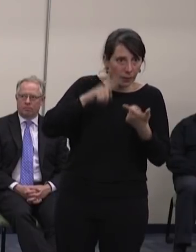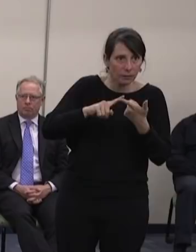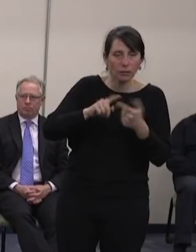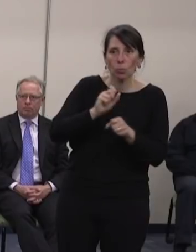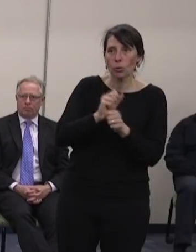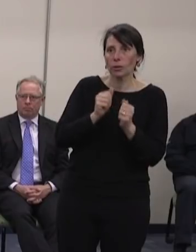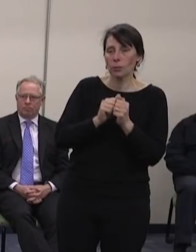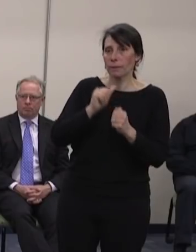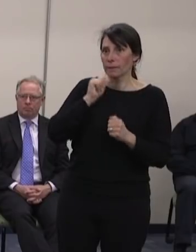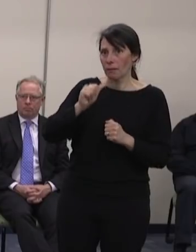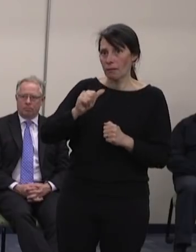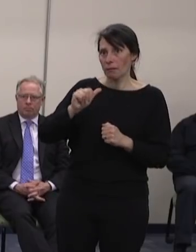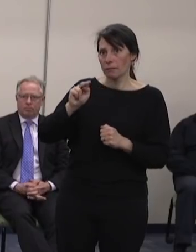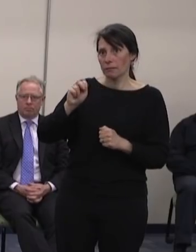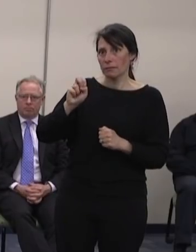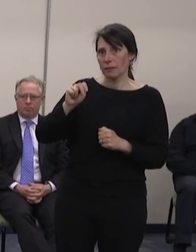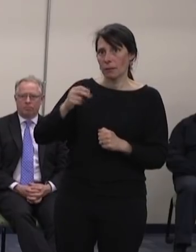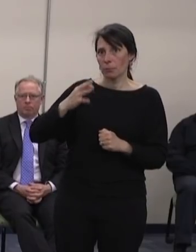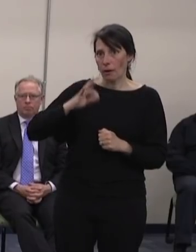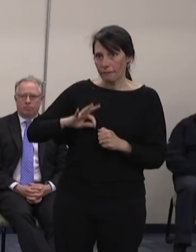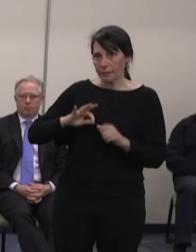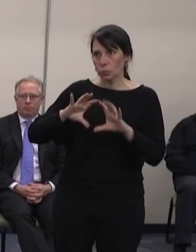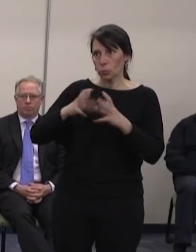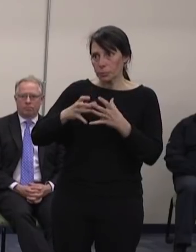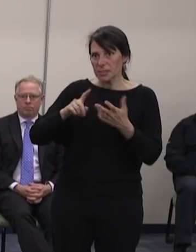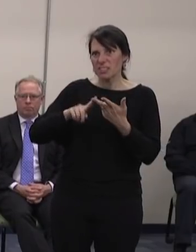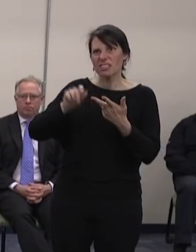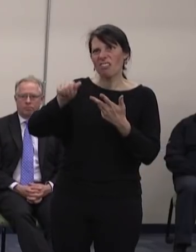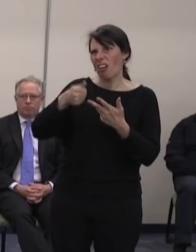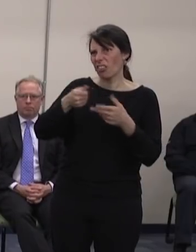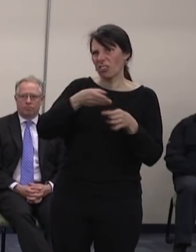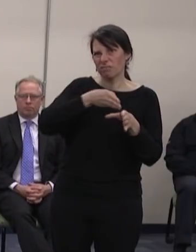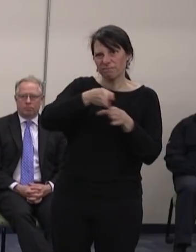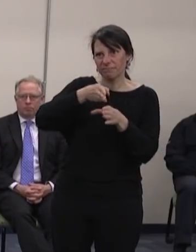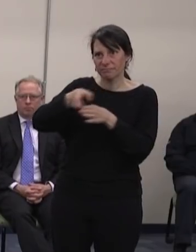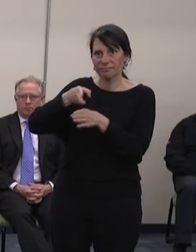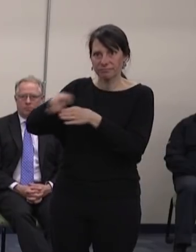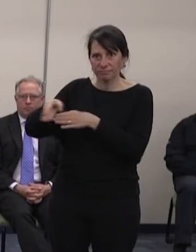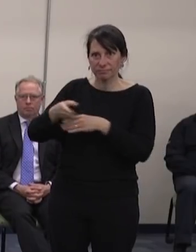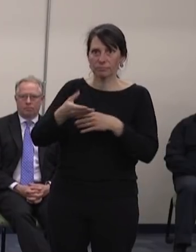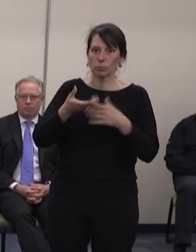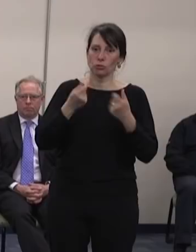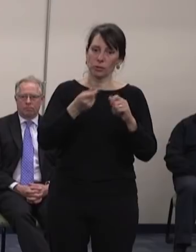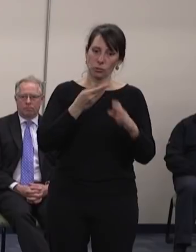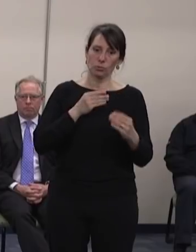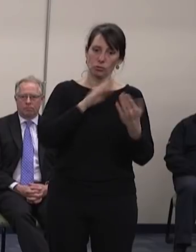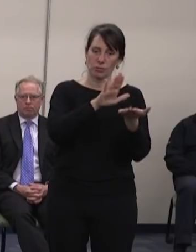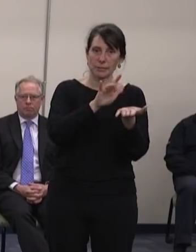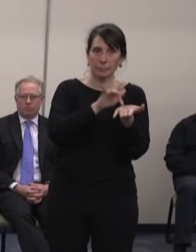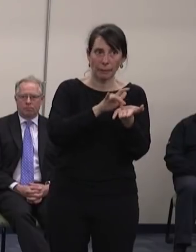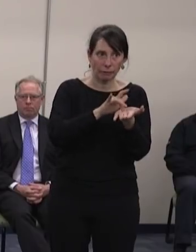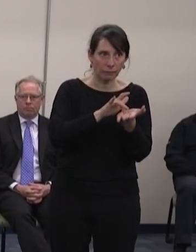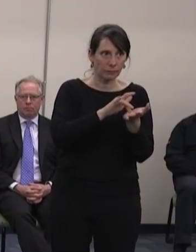and private sectors to address a range of medical and non-medical issues.